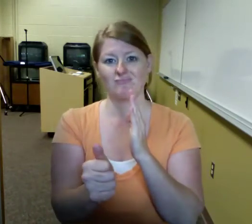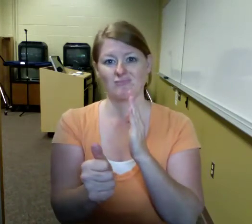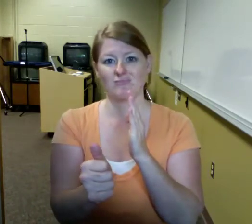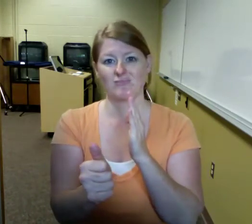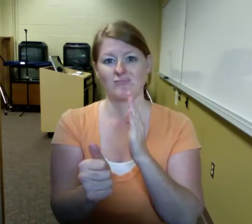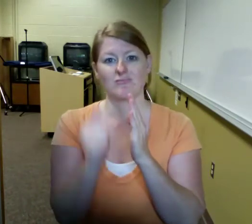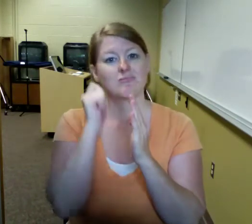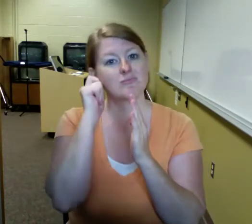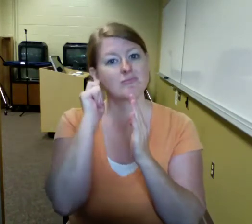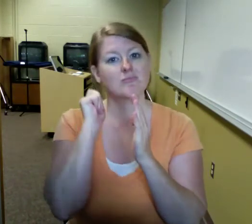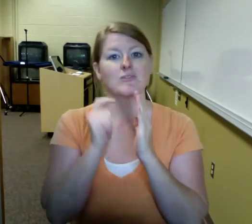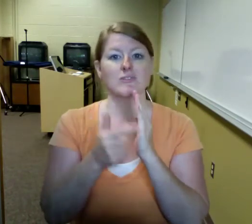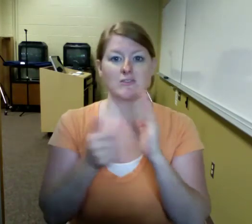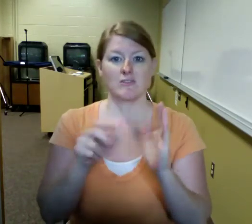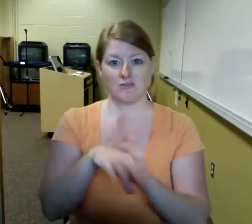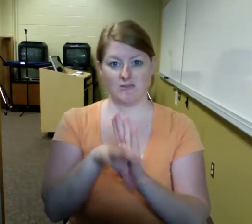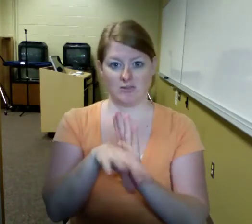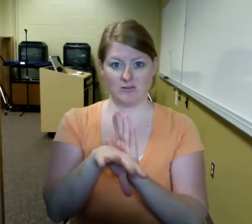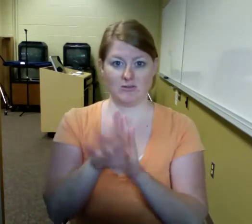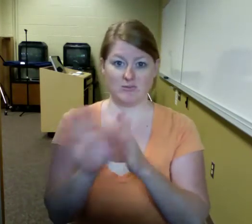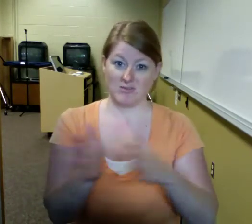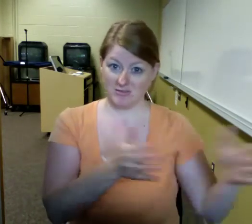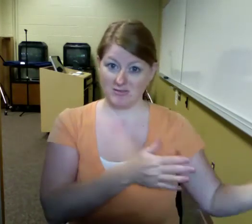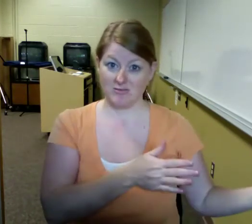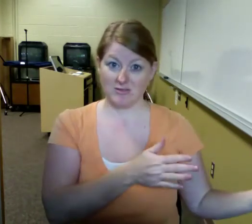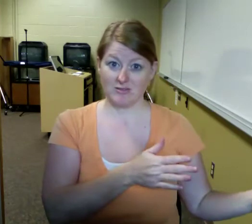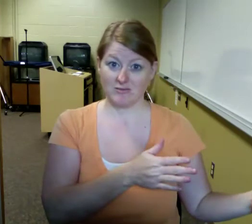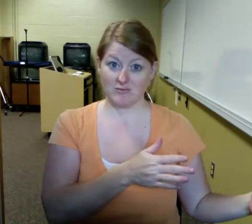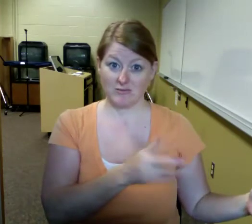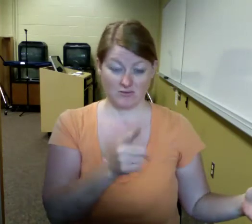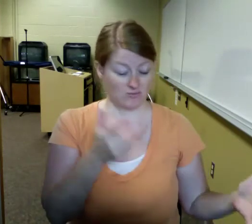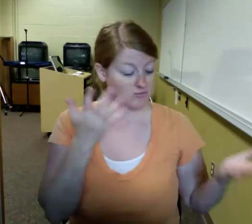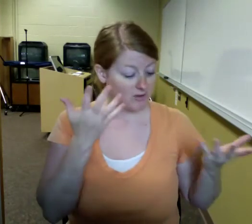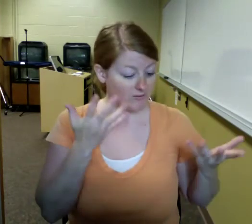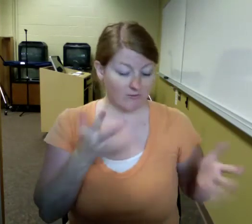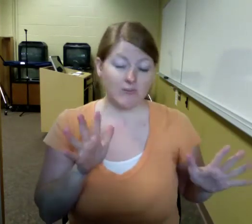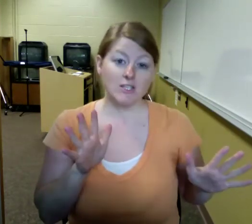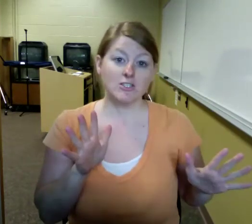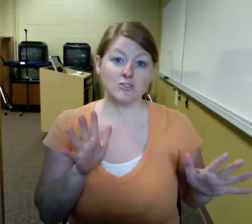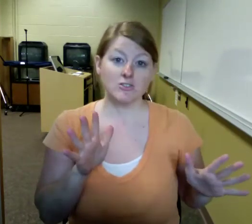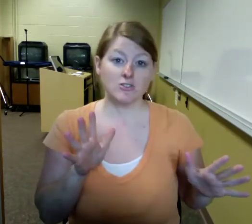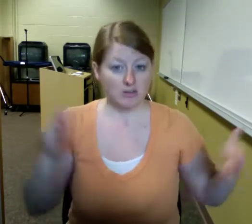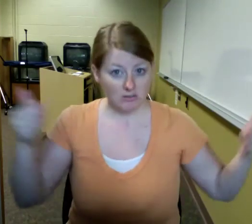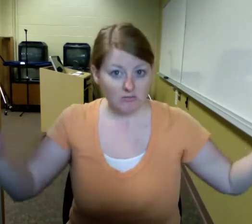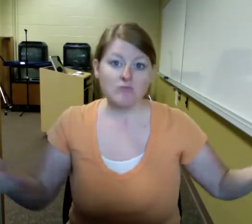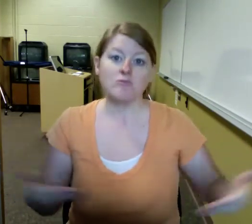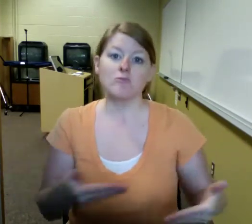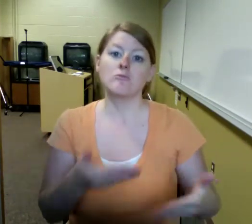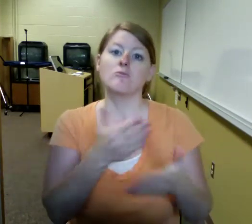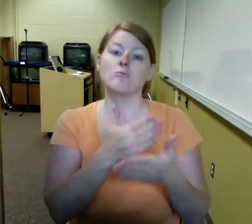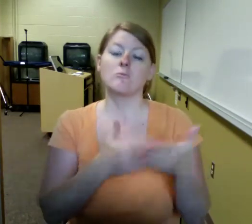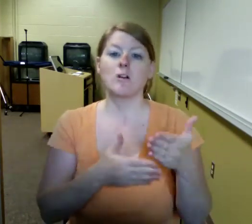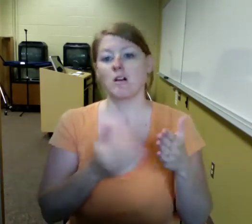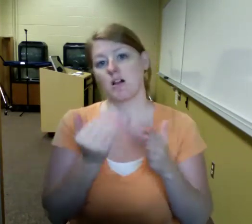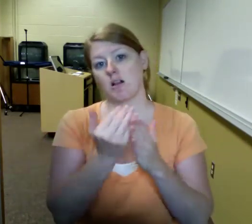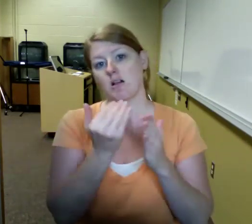this series. You should have also completed the introductory segment of the lesson which corresponds to the